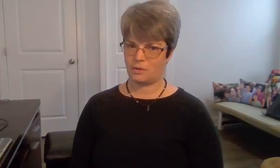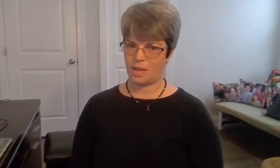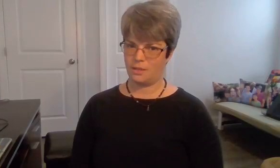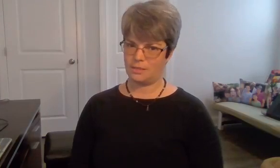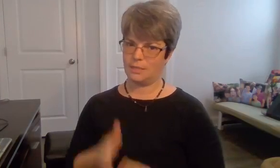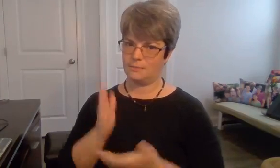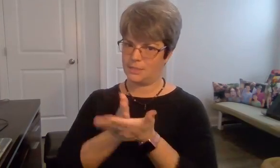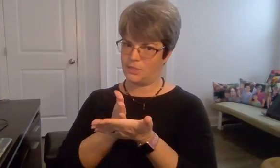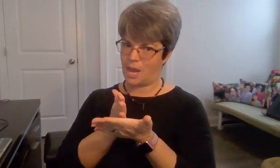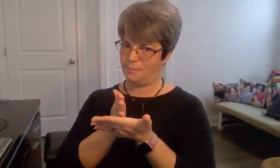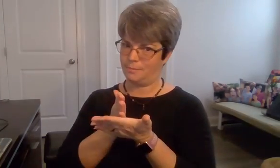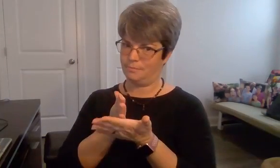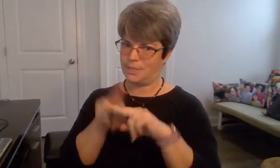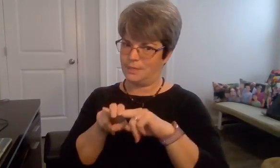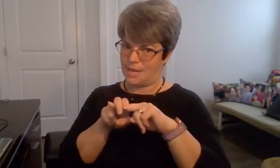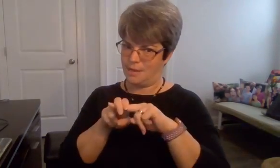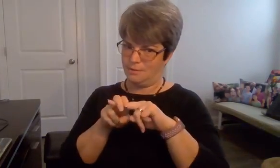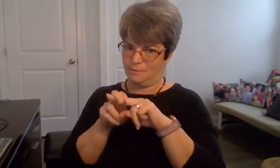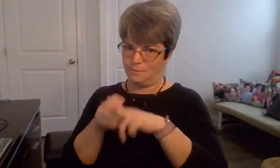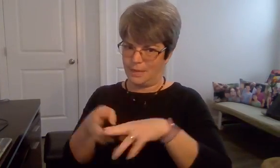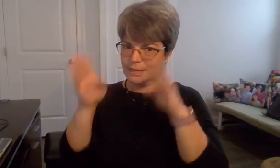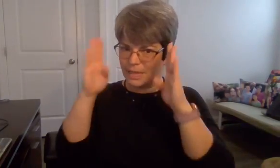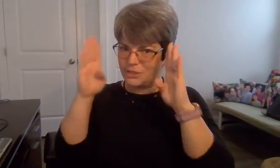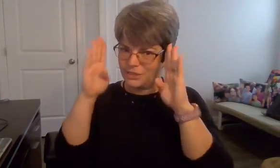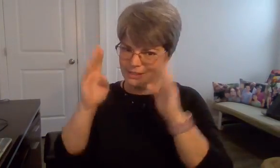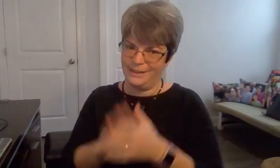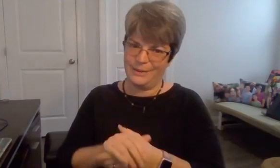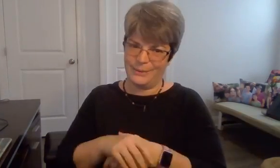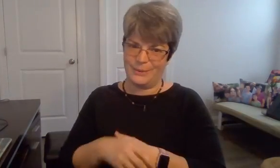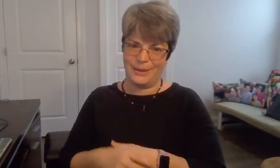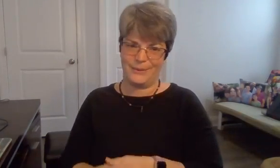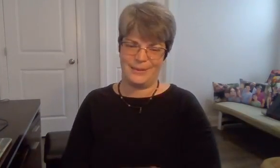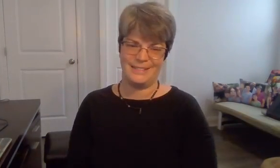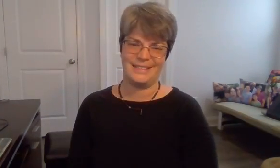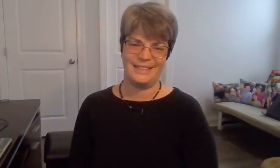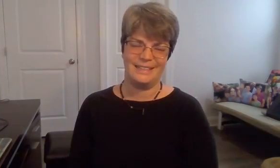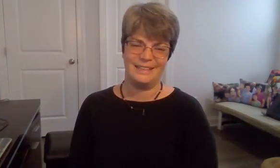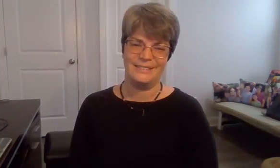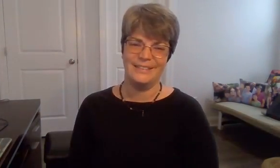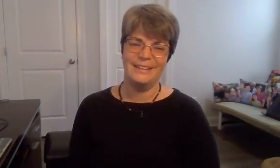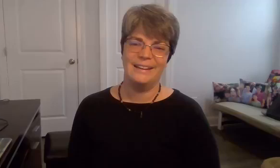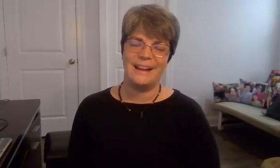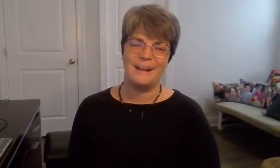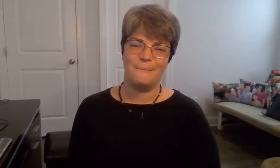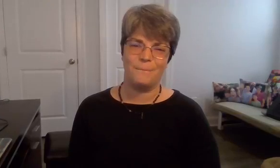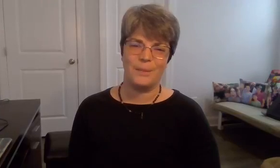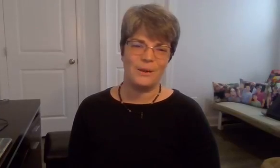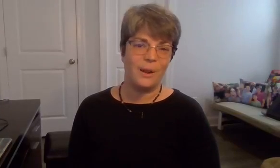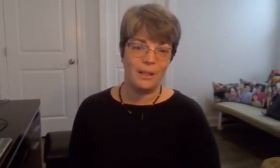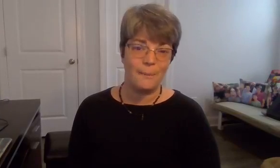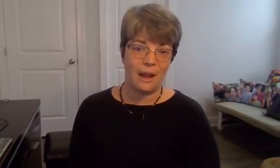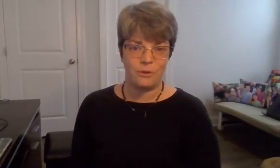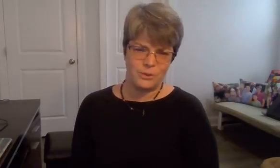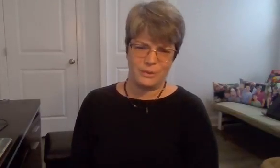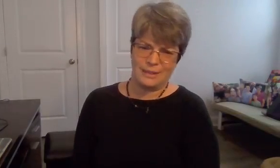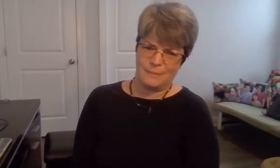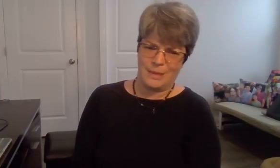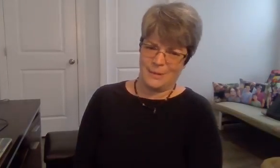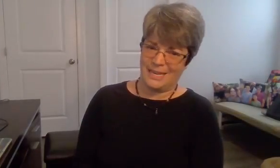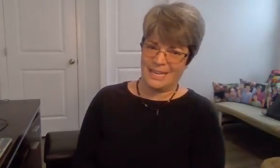you can tell them to stop, sit down, pay attention, or whatever it is they need to do, without calling them out. Or they're doing like the pee-pee dance,